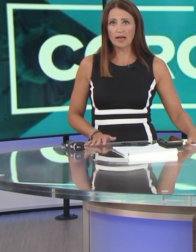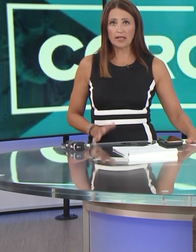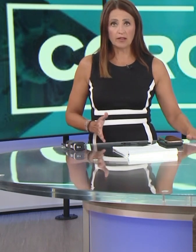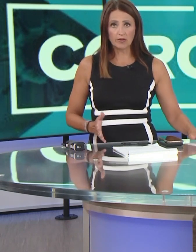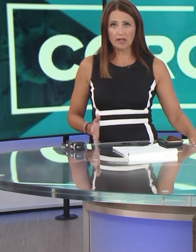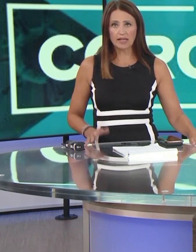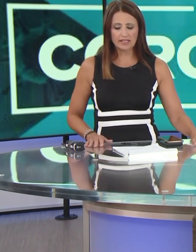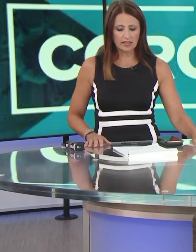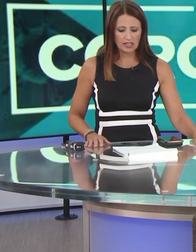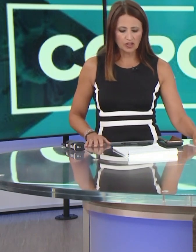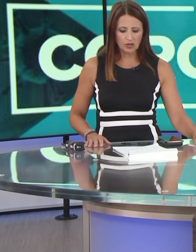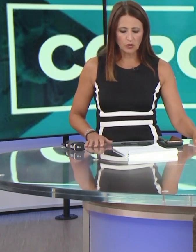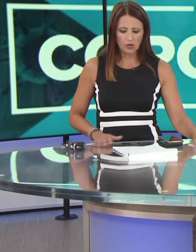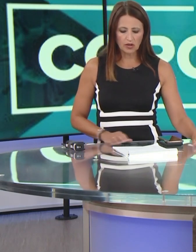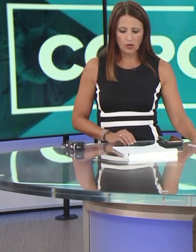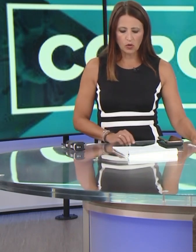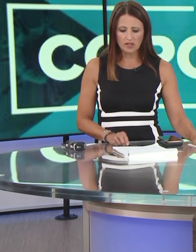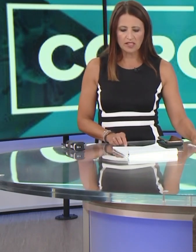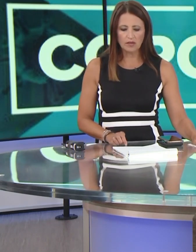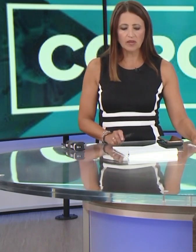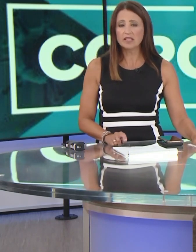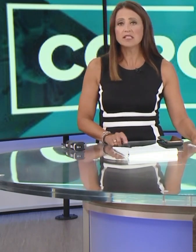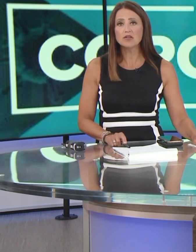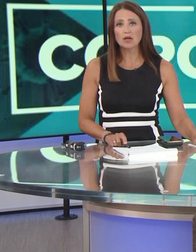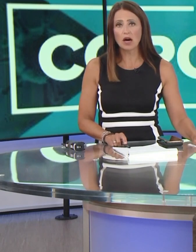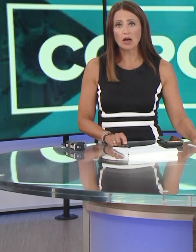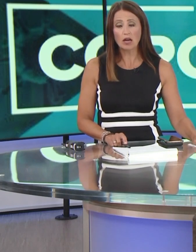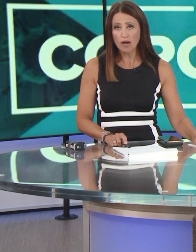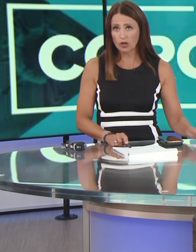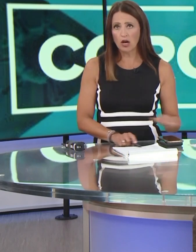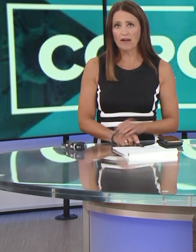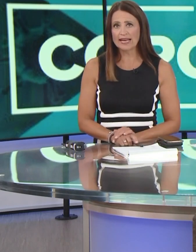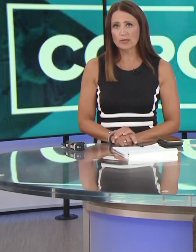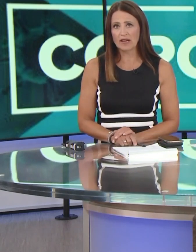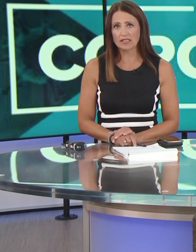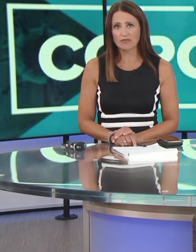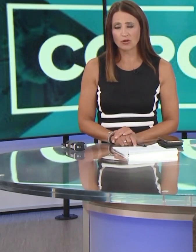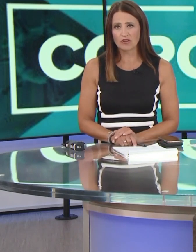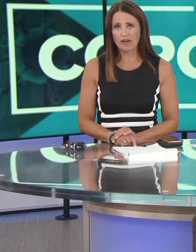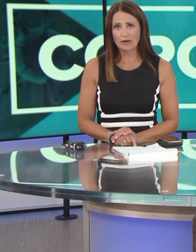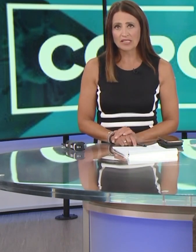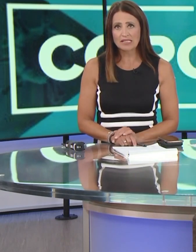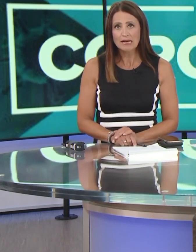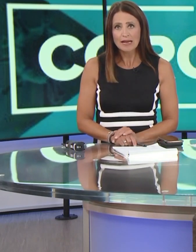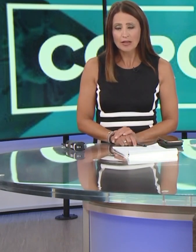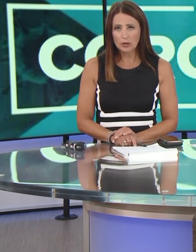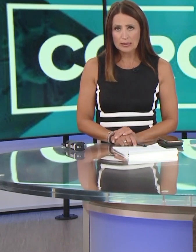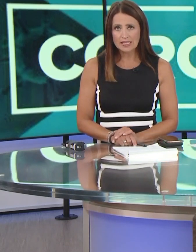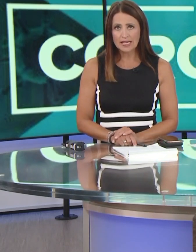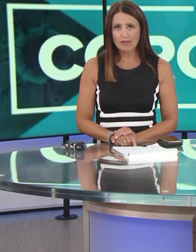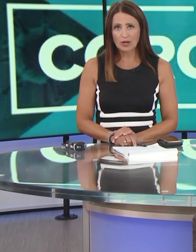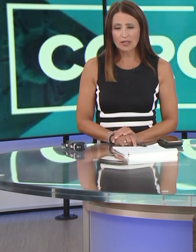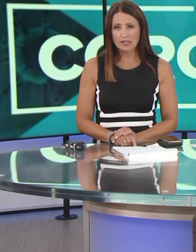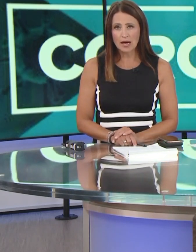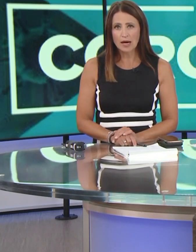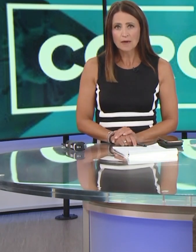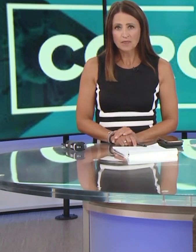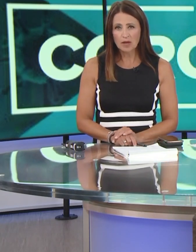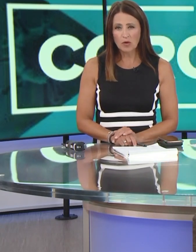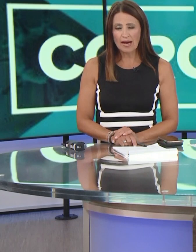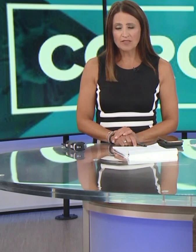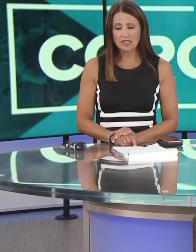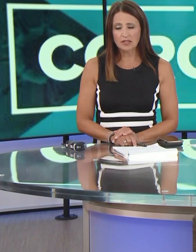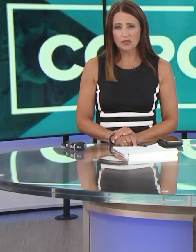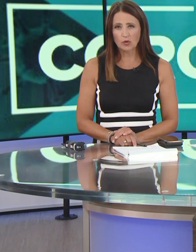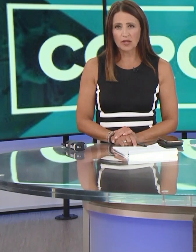to remain either in isolation or in quarantine. We continue to cover all aspects of coronavirus here in the state of Arkansas,